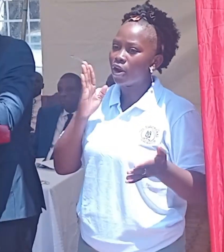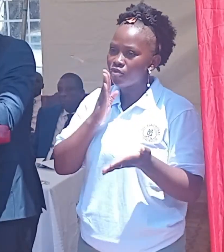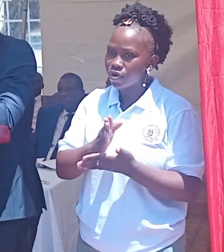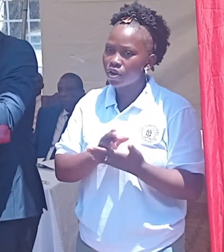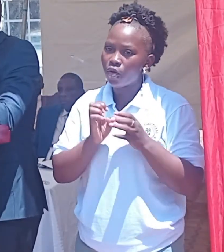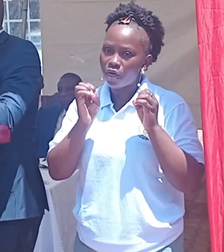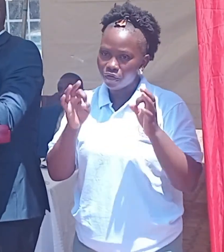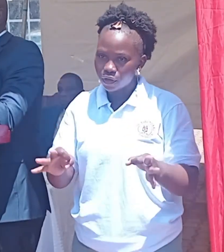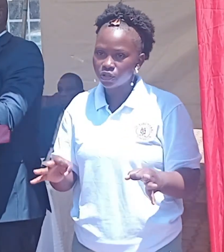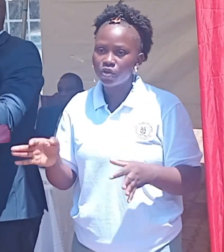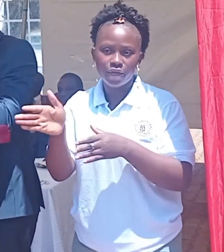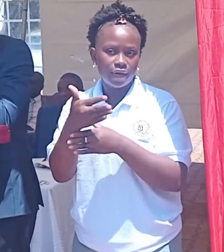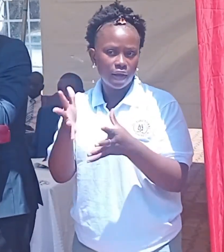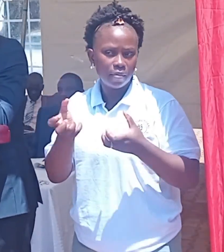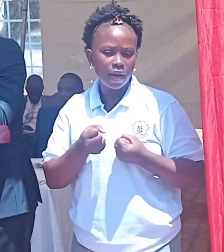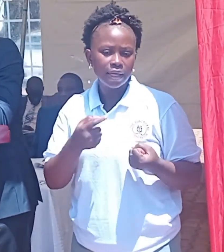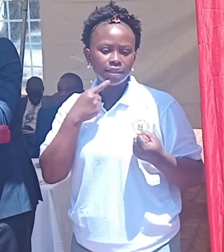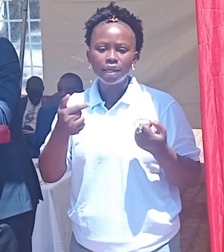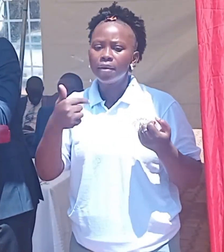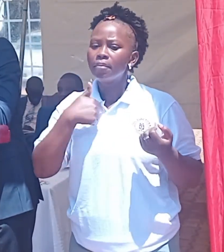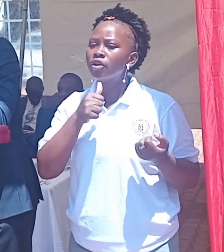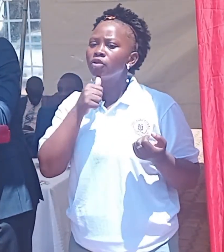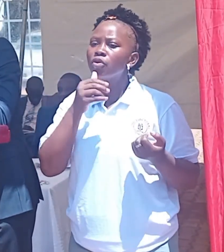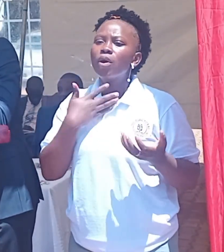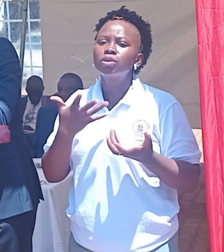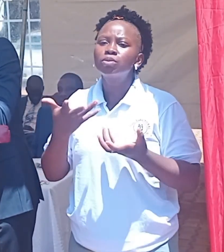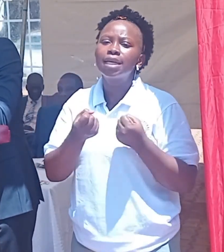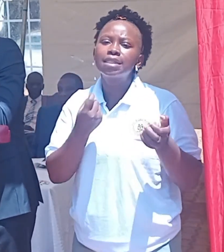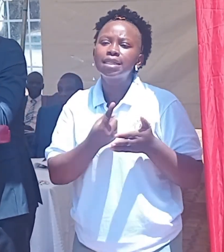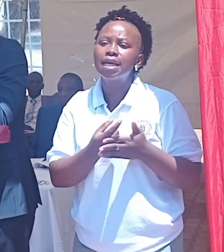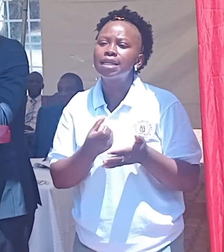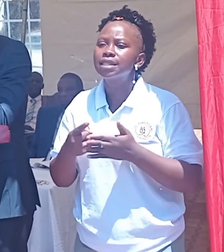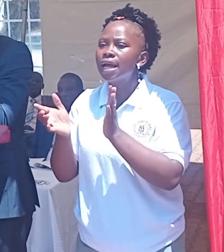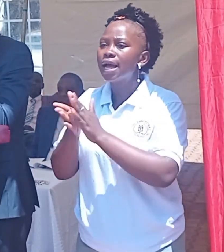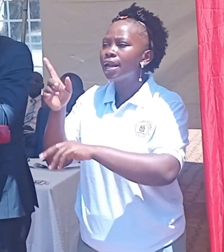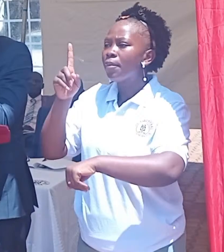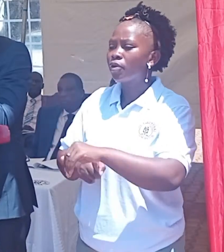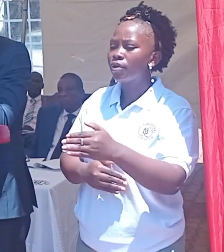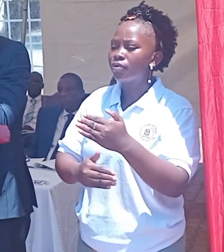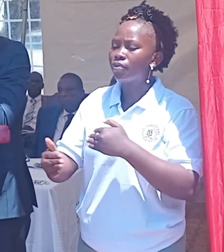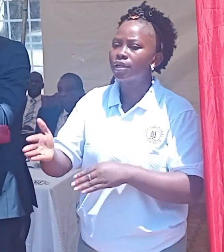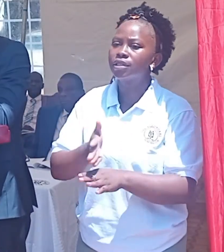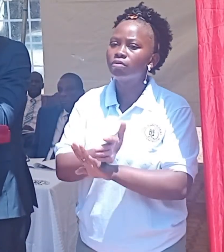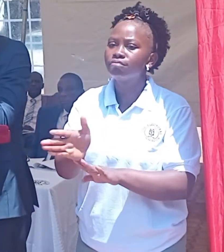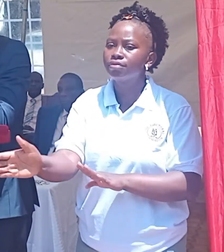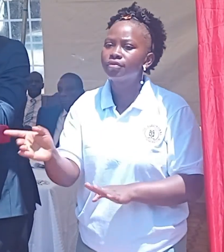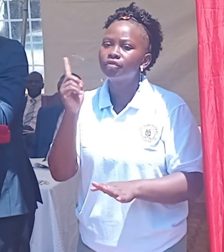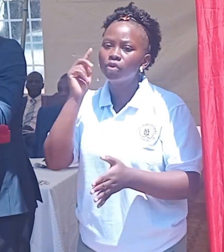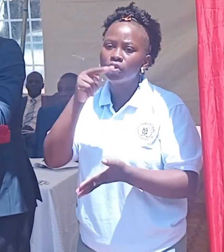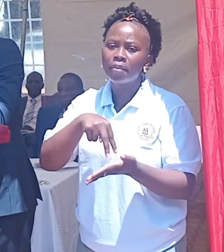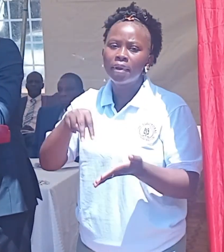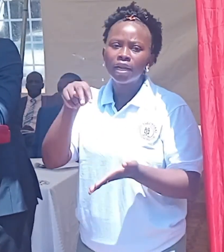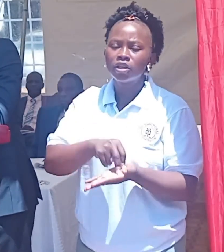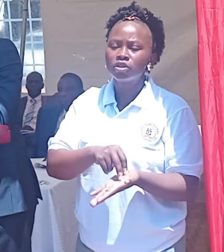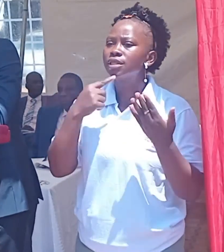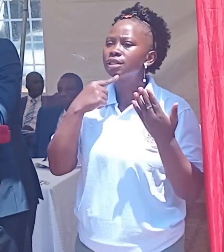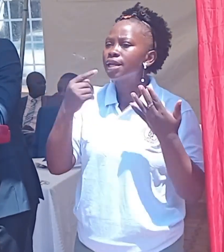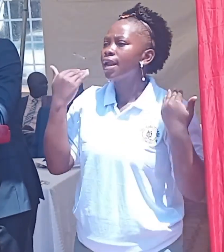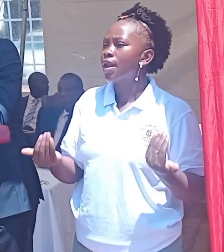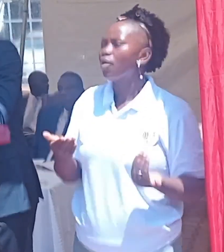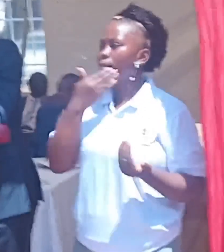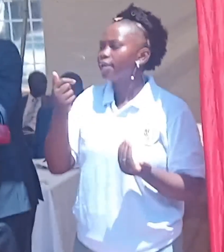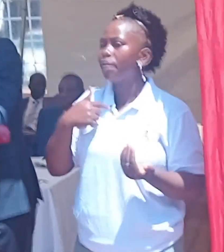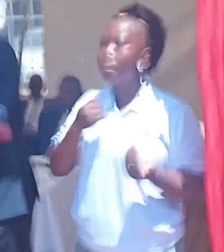bearer says, I don't want to take chances and the period runs out for nomination. Let me now get